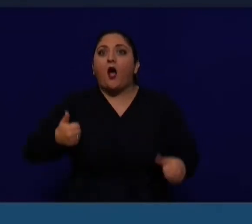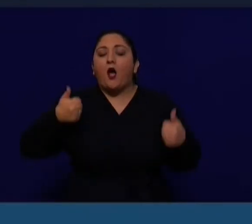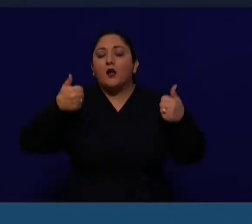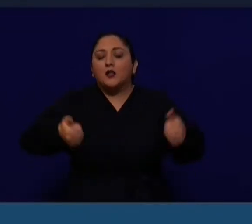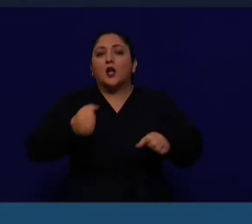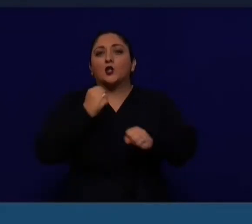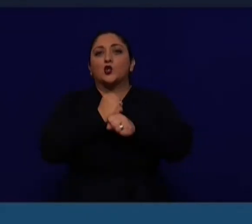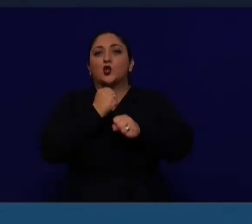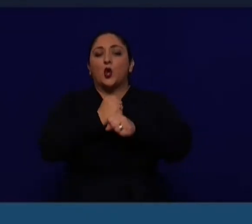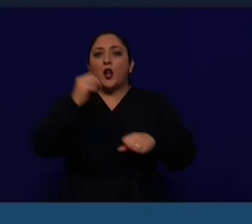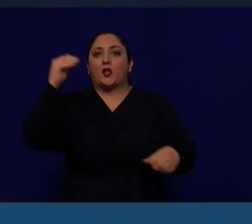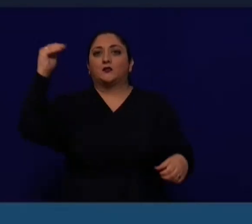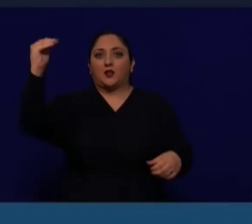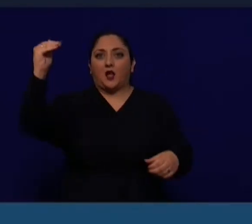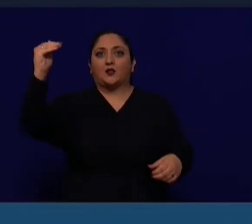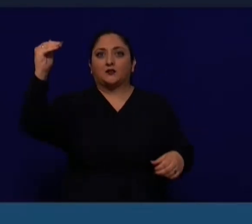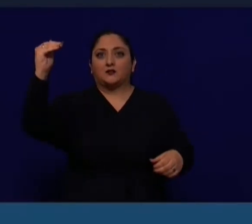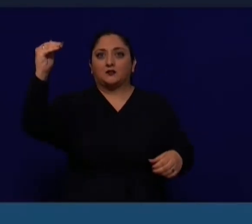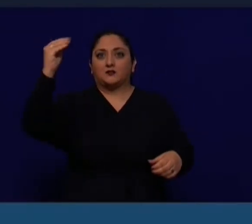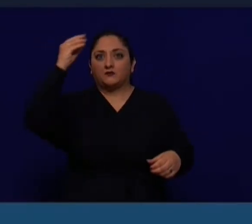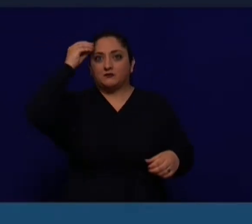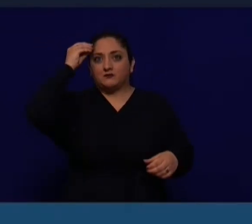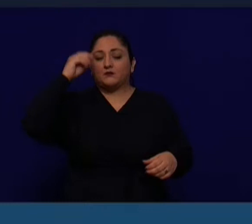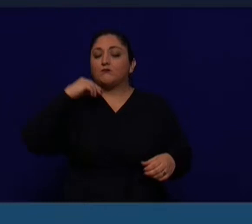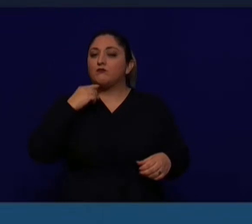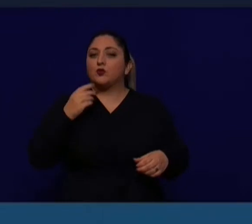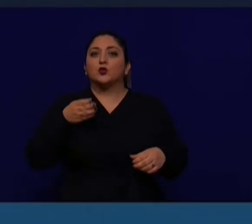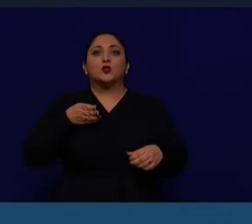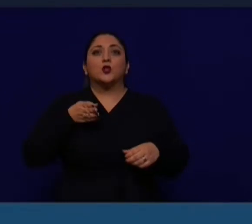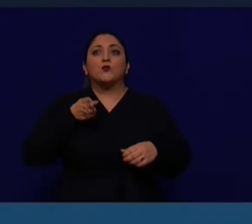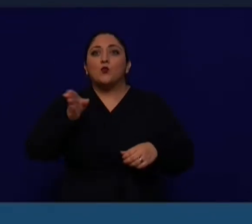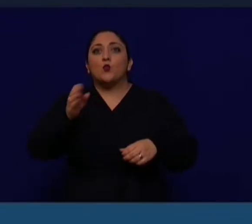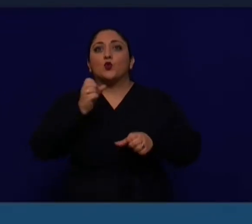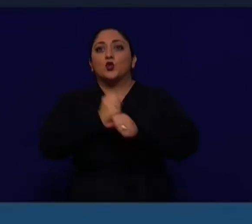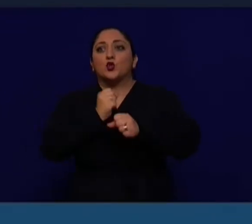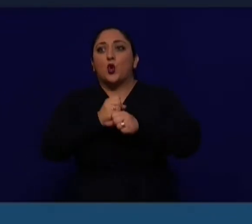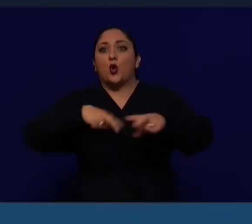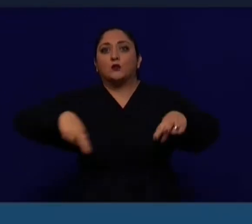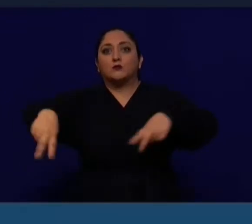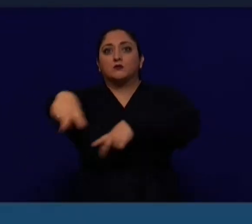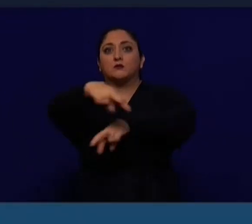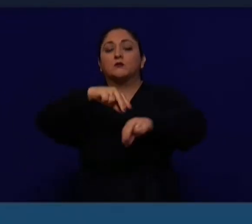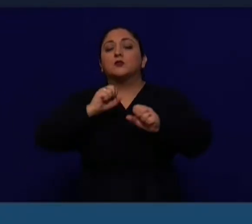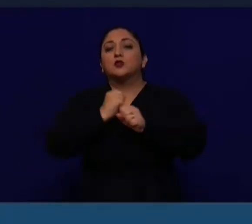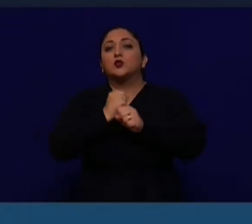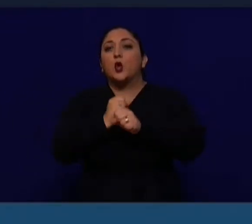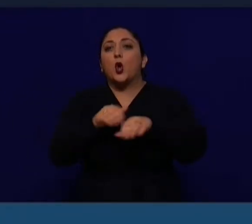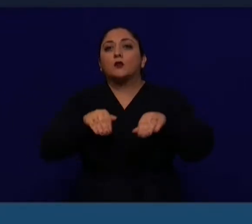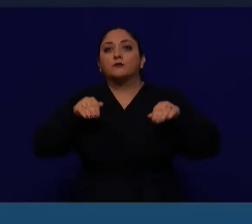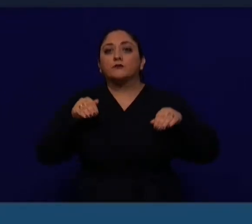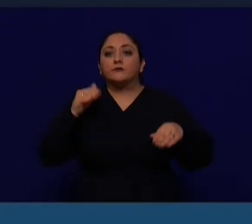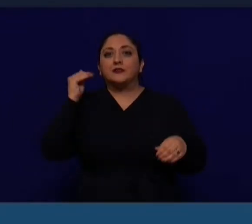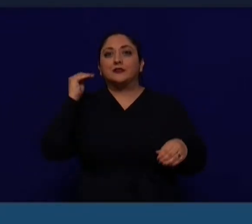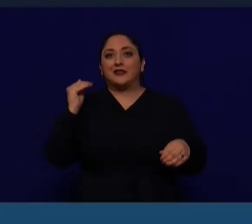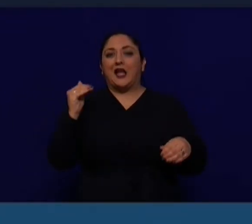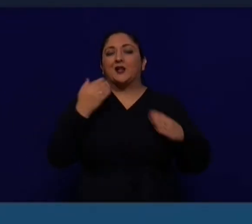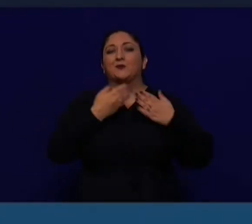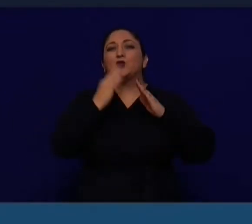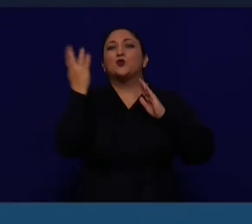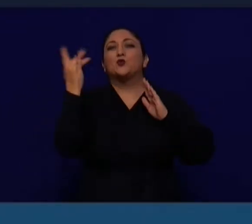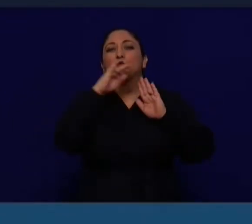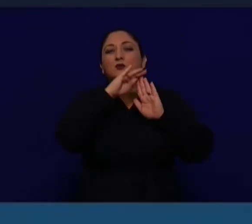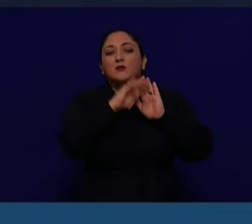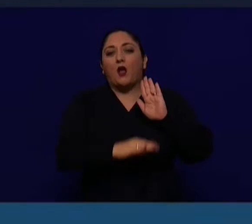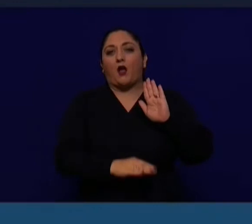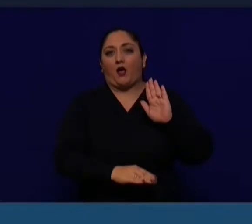bit-telework persuni hemmhekk ikunu qegħdin jaħdmu bit-telework ħalli bekk inti tnaqqas l-ammont ta' nies li jkunu fuq il-post tax-xogħol, allura